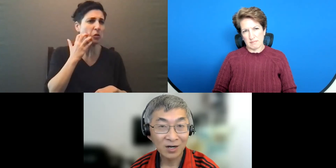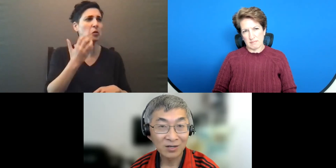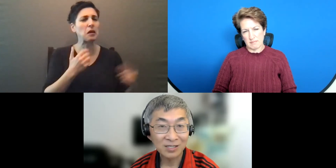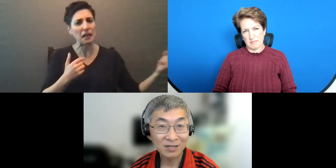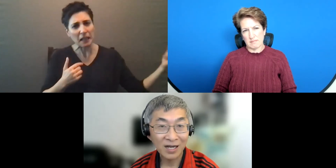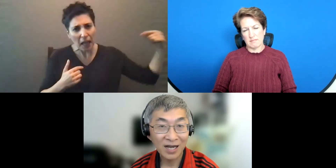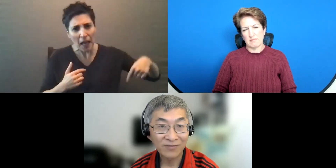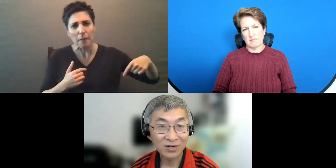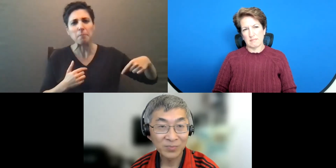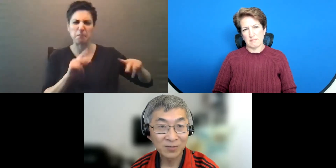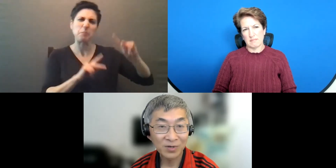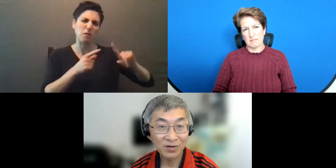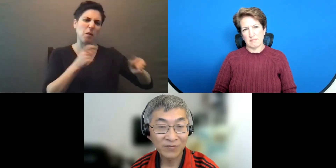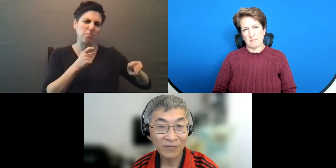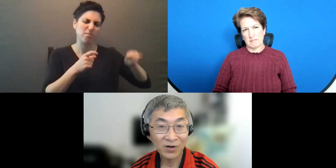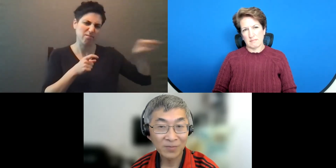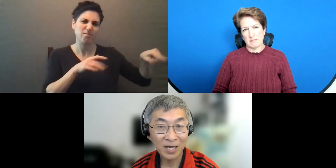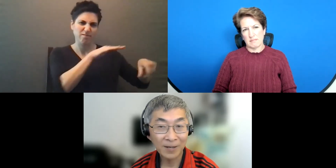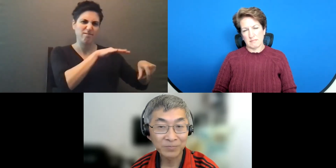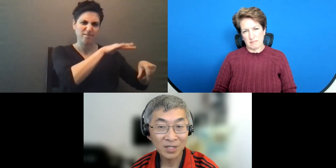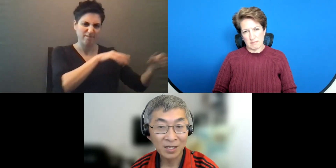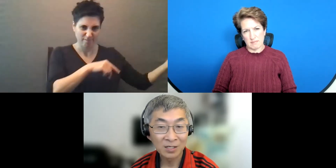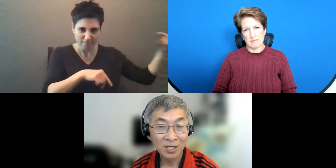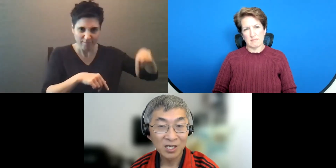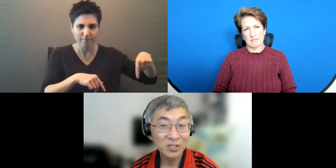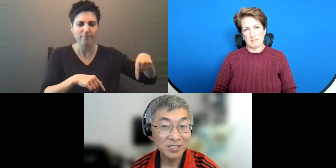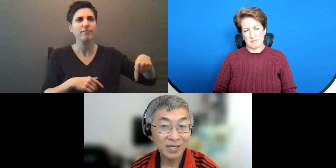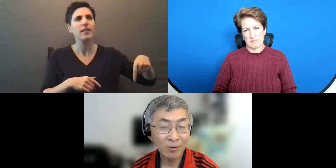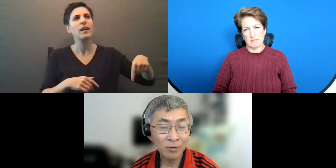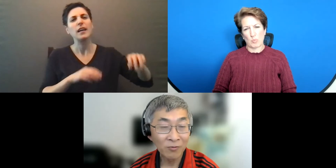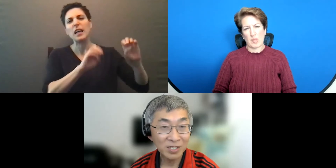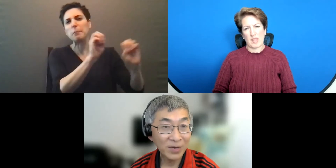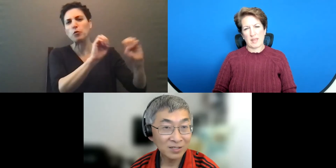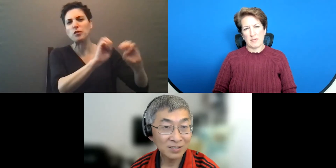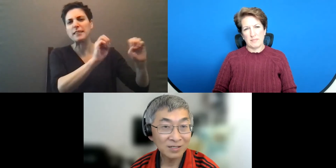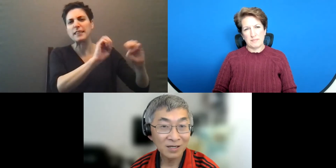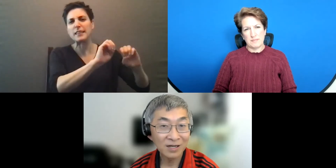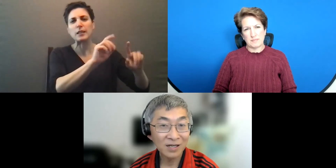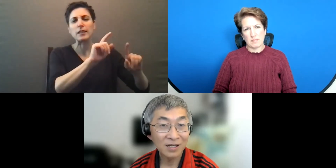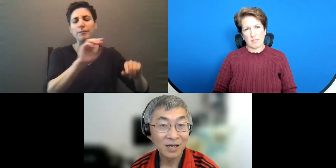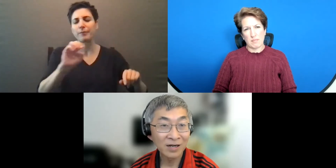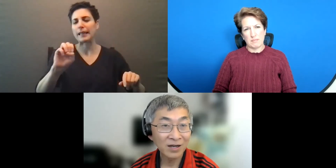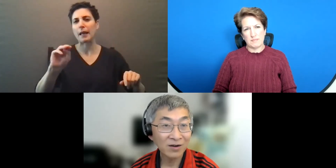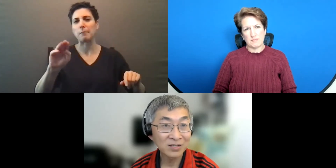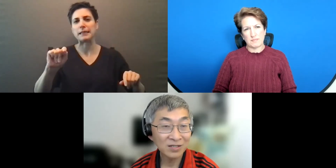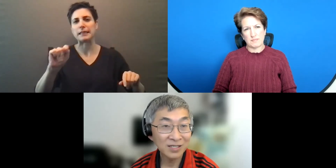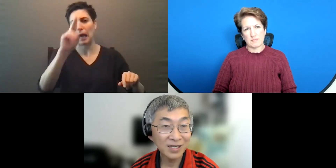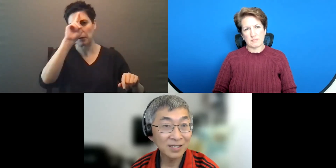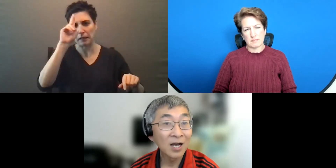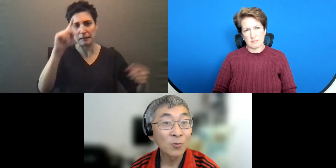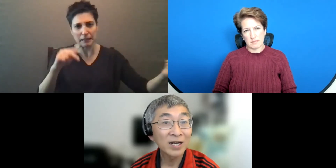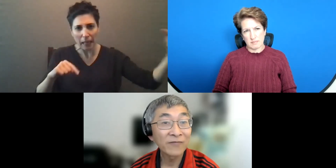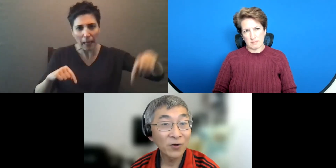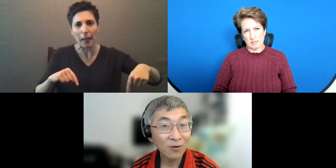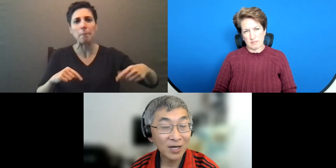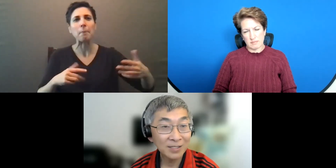We also have people from emergency response and all the other things.